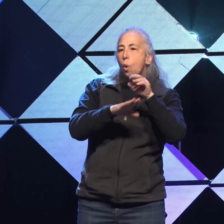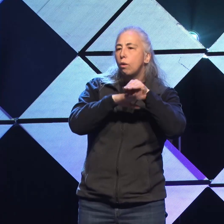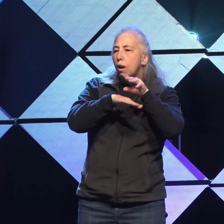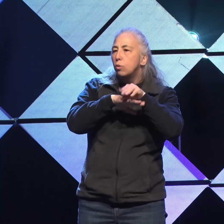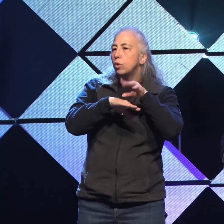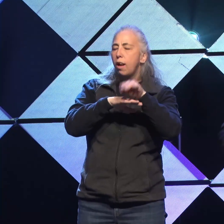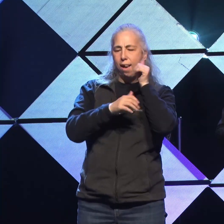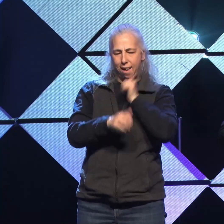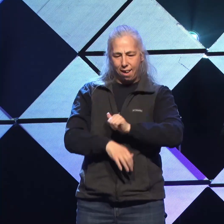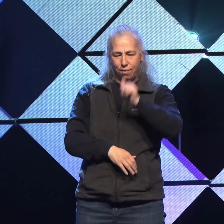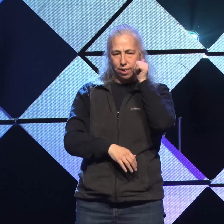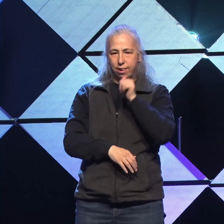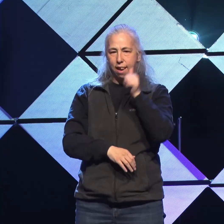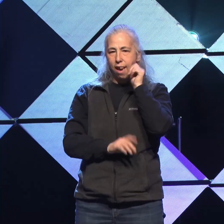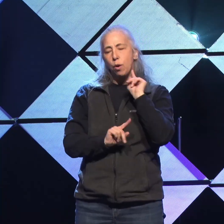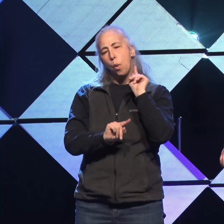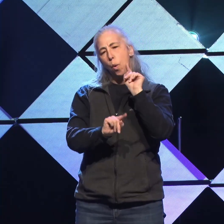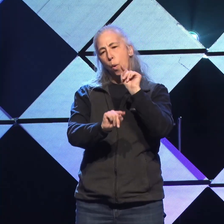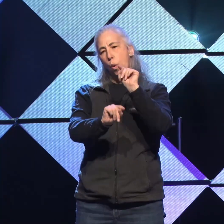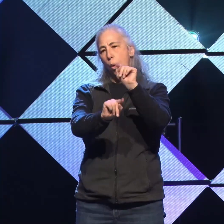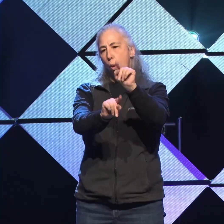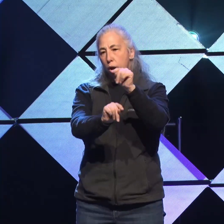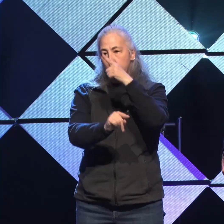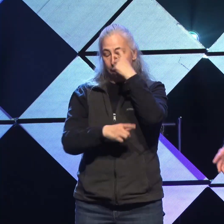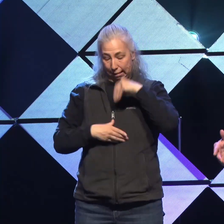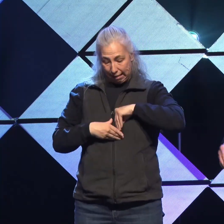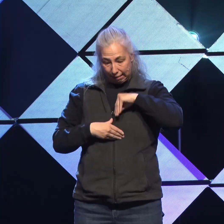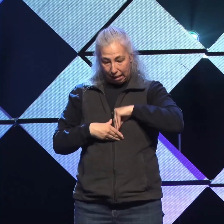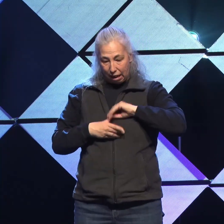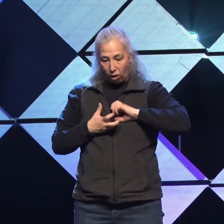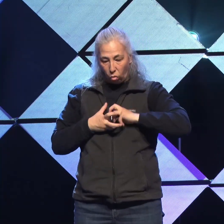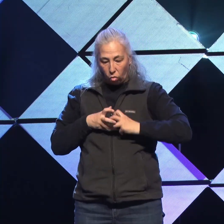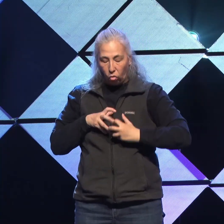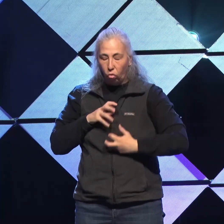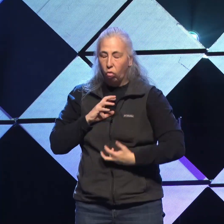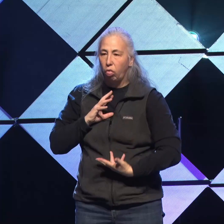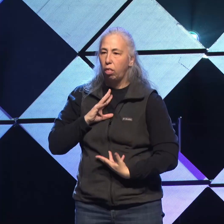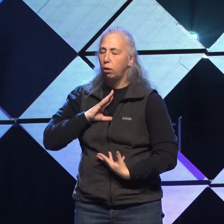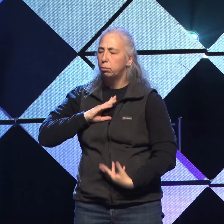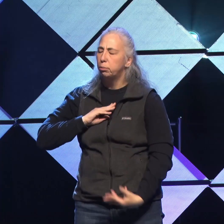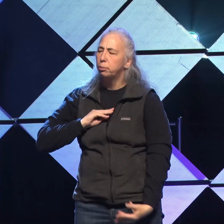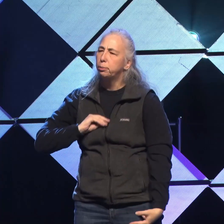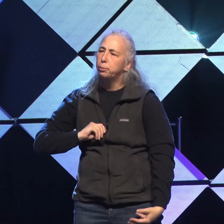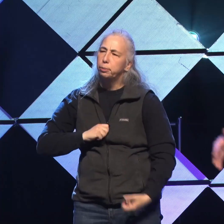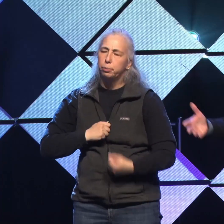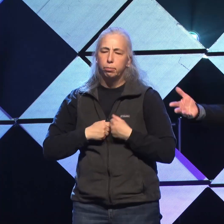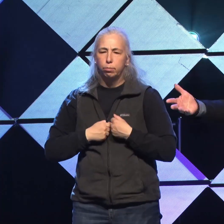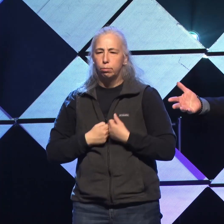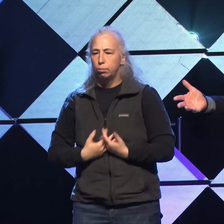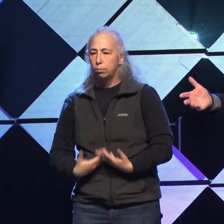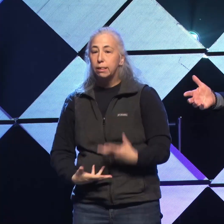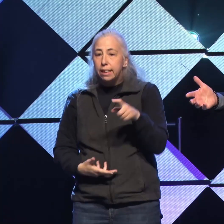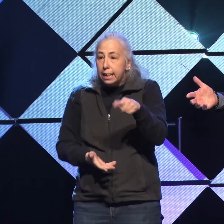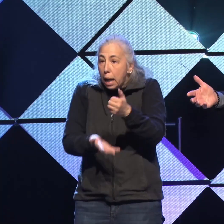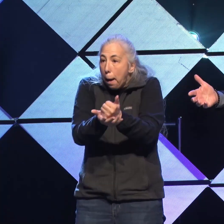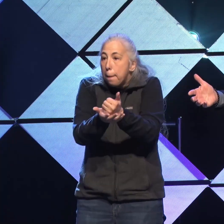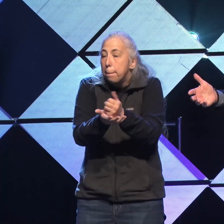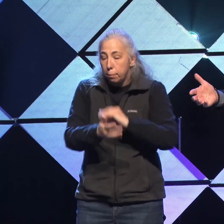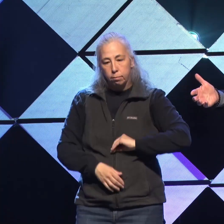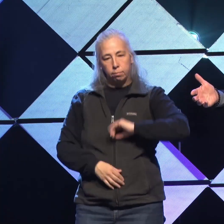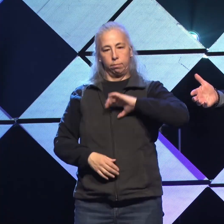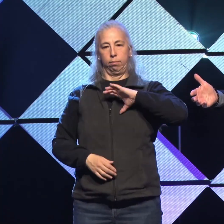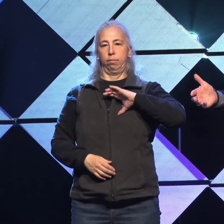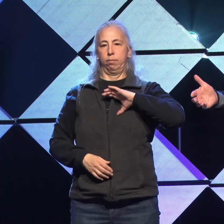day because they're dying on the inside. They got to get help. I'm thinking people have all